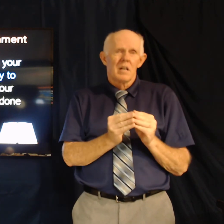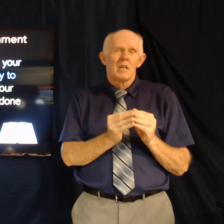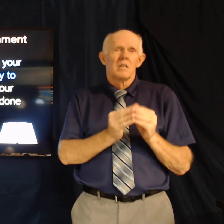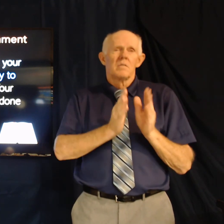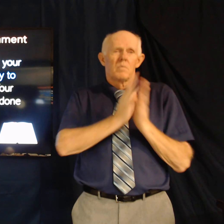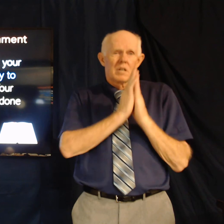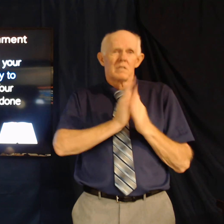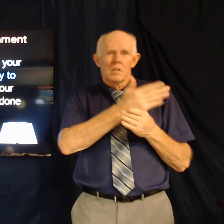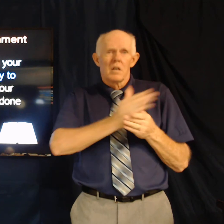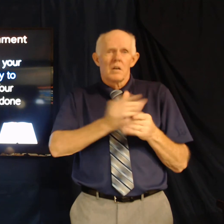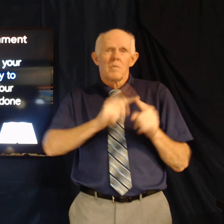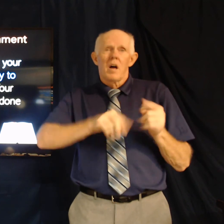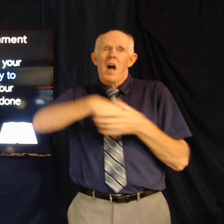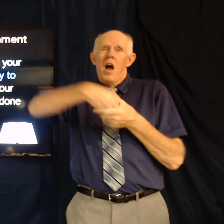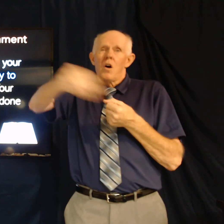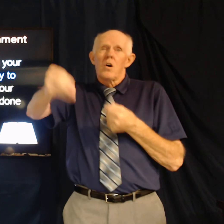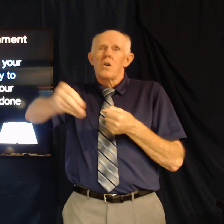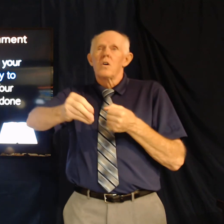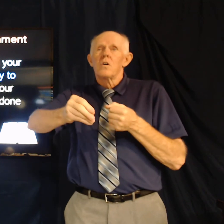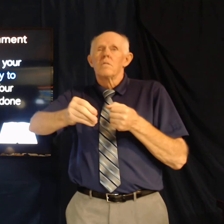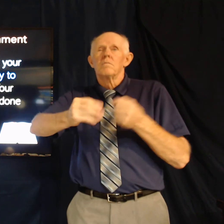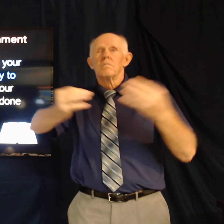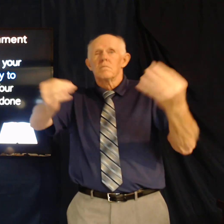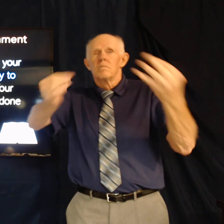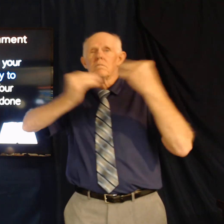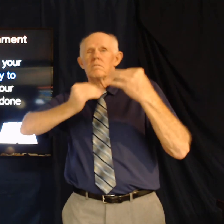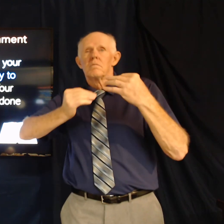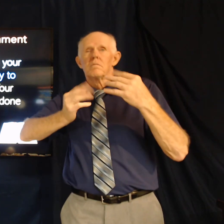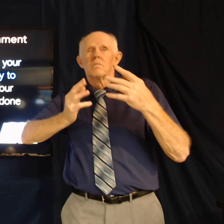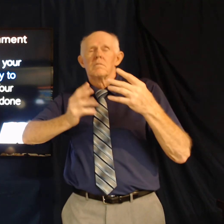We go to the church meetings and we pray and fellowship.